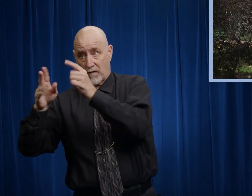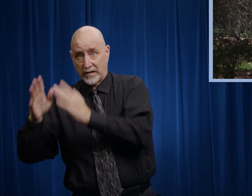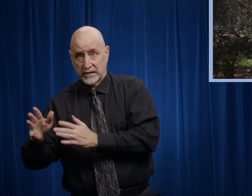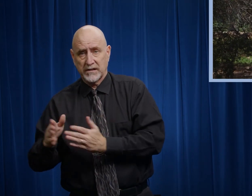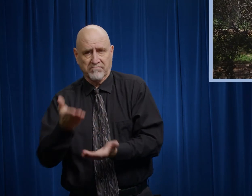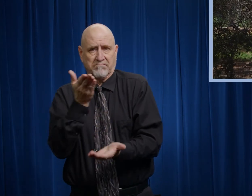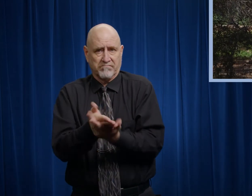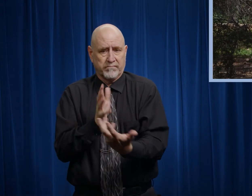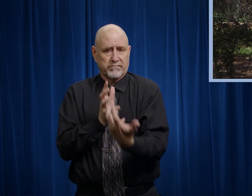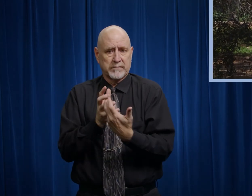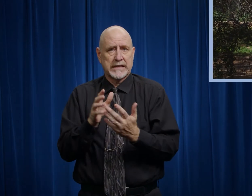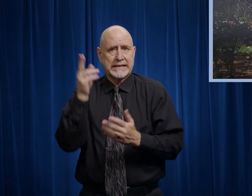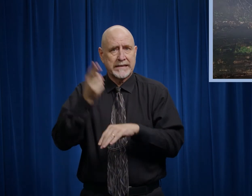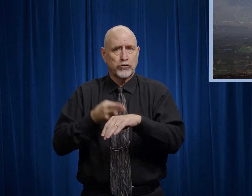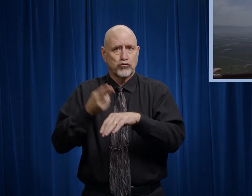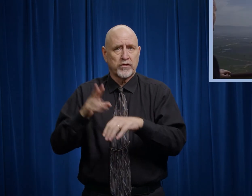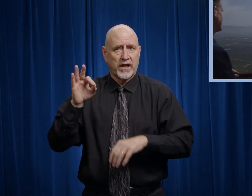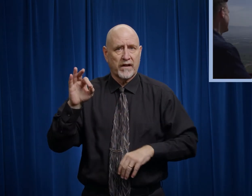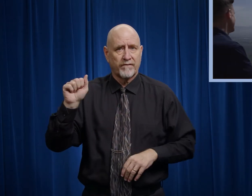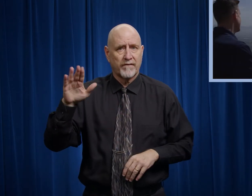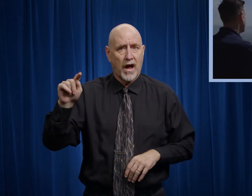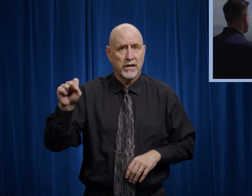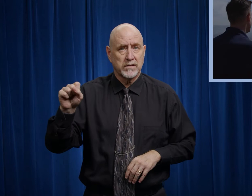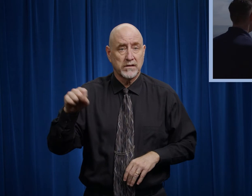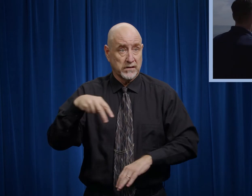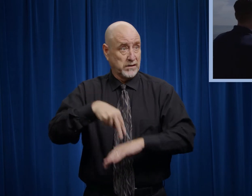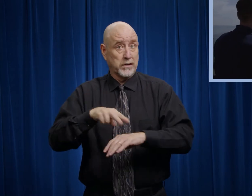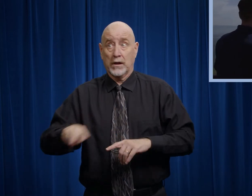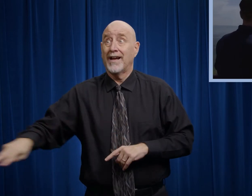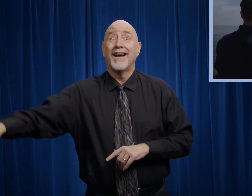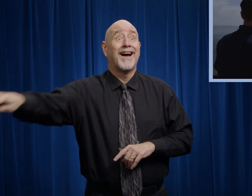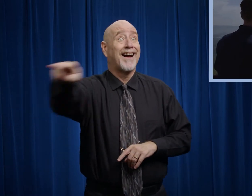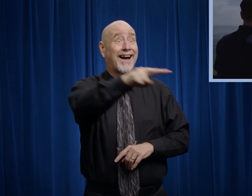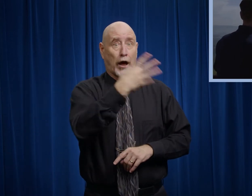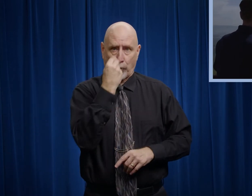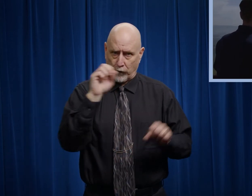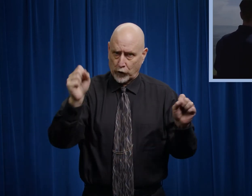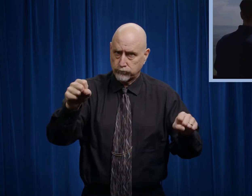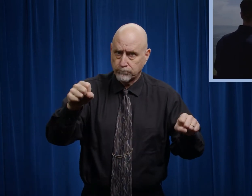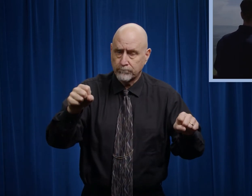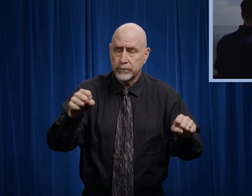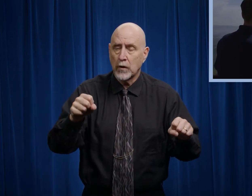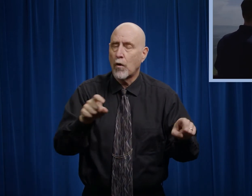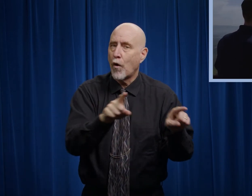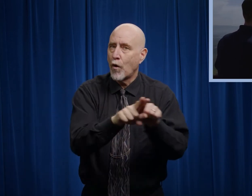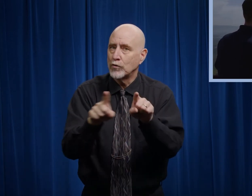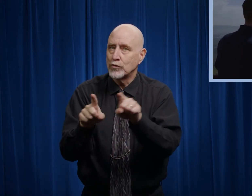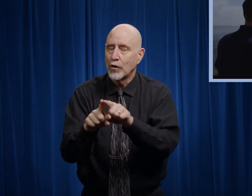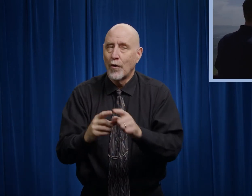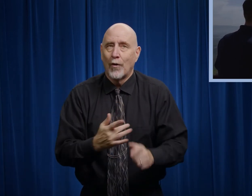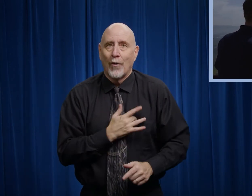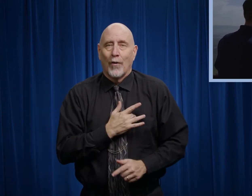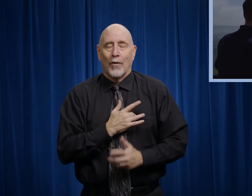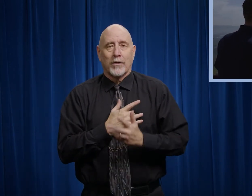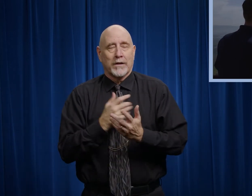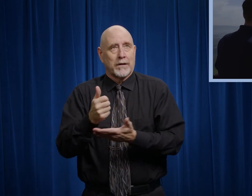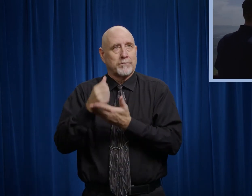facts of history. So while the view from Mount Carmel is spectacular, it is also enlightening.